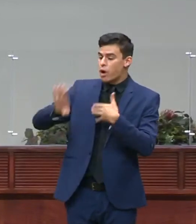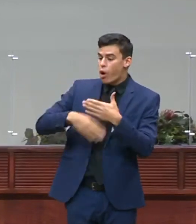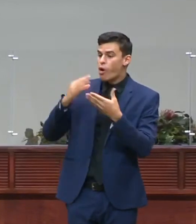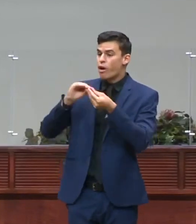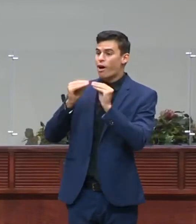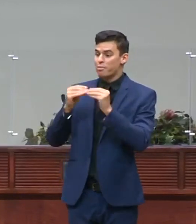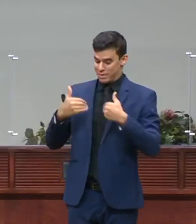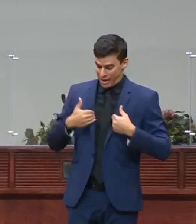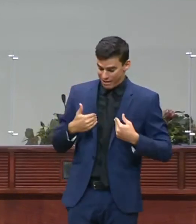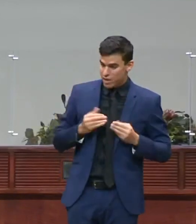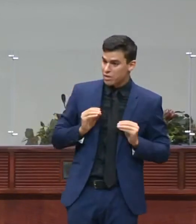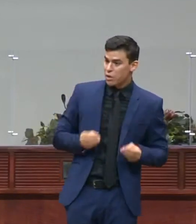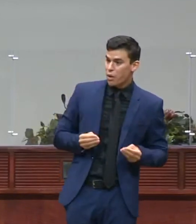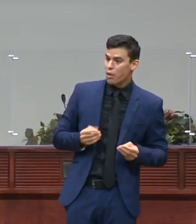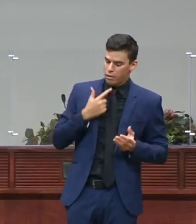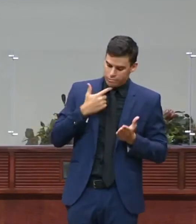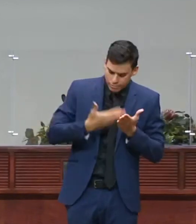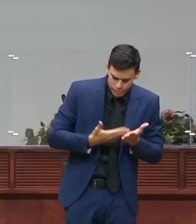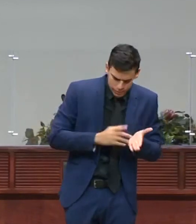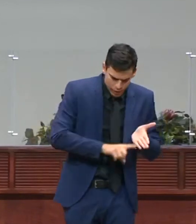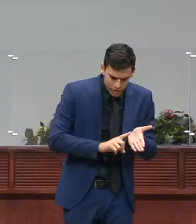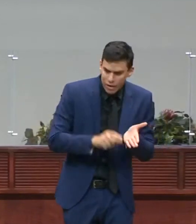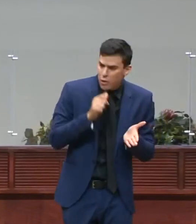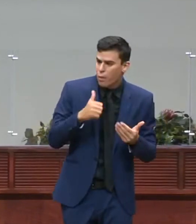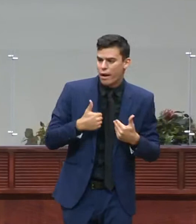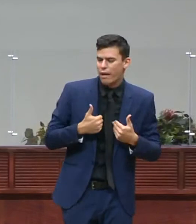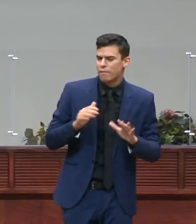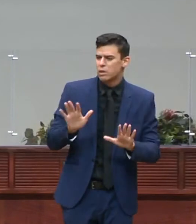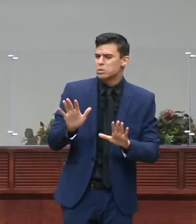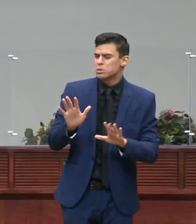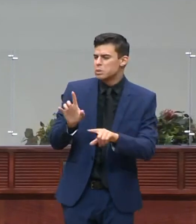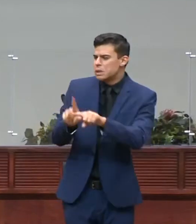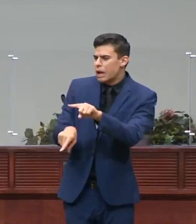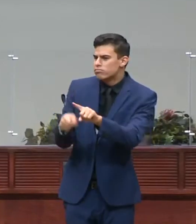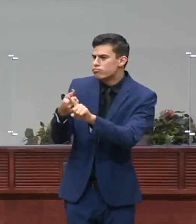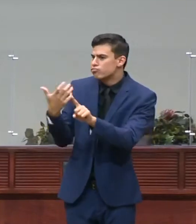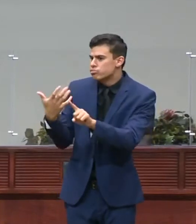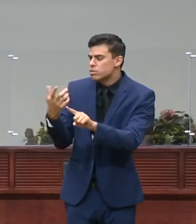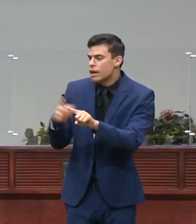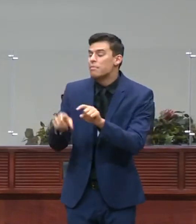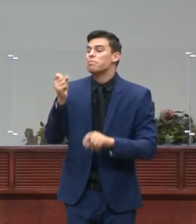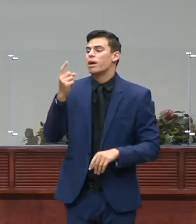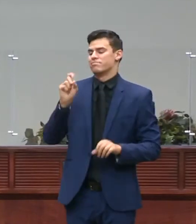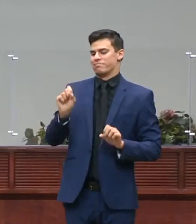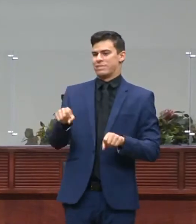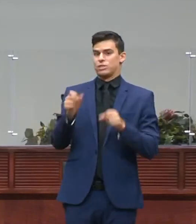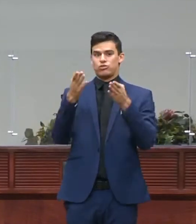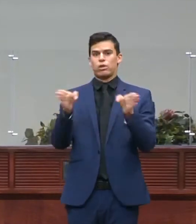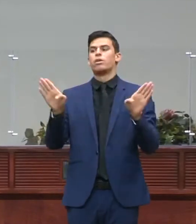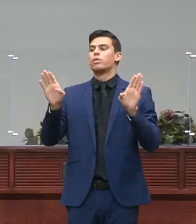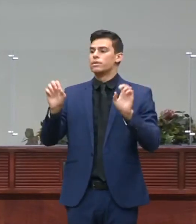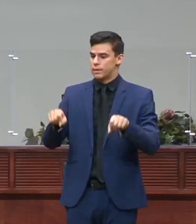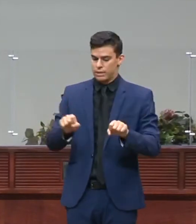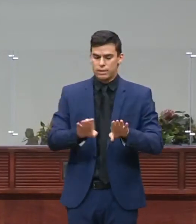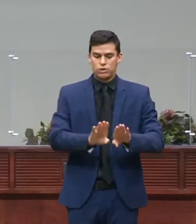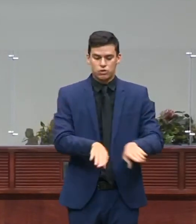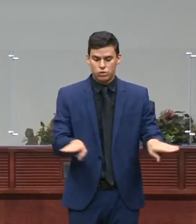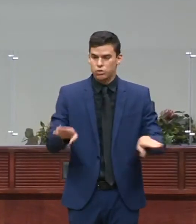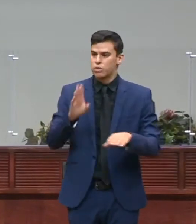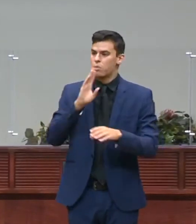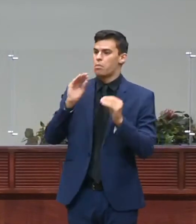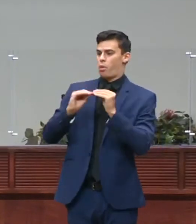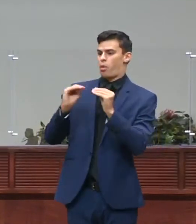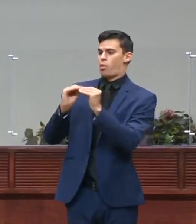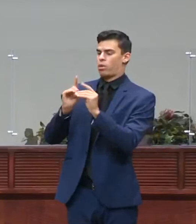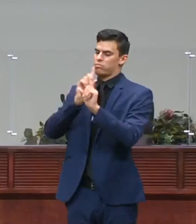have verified in that way. But yes, there has been an increase in hospitalization for children, and